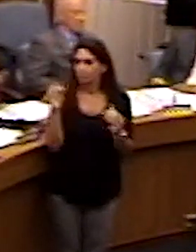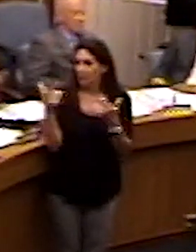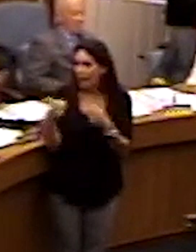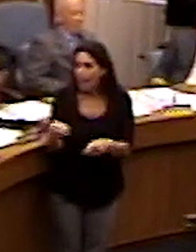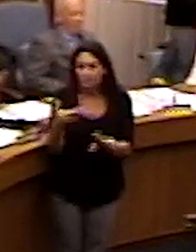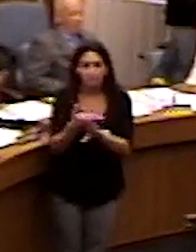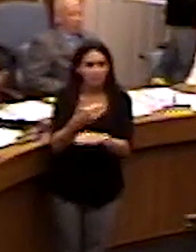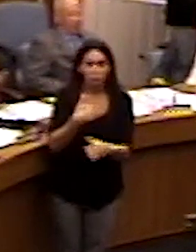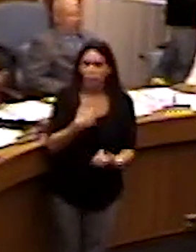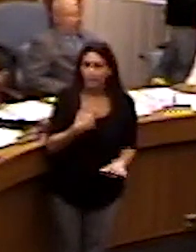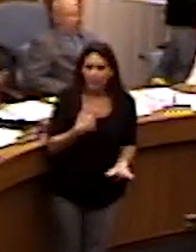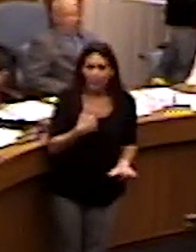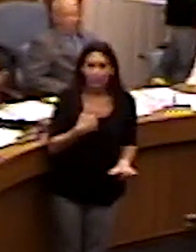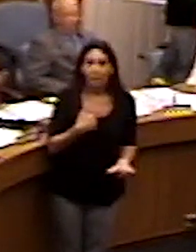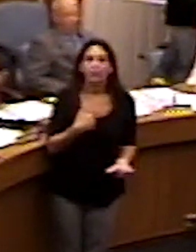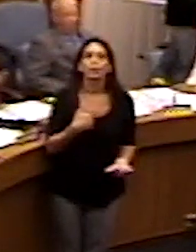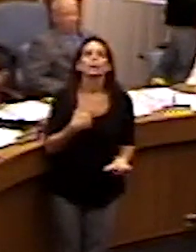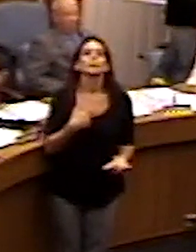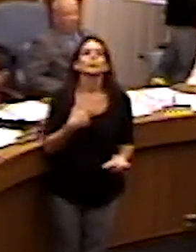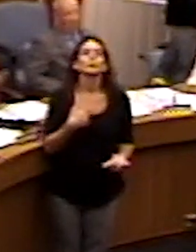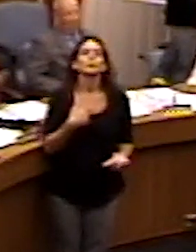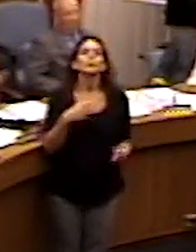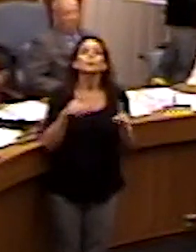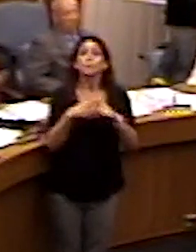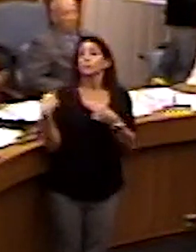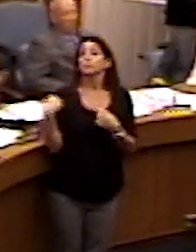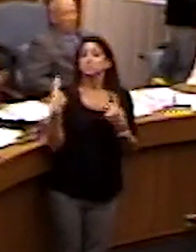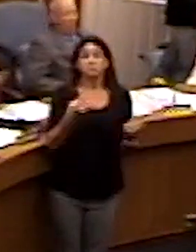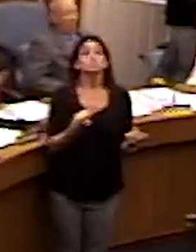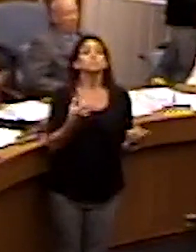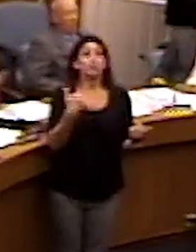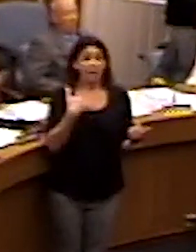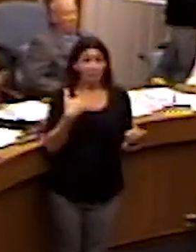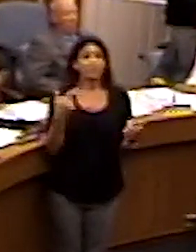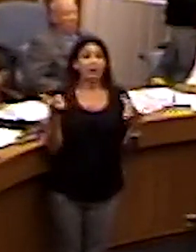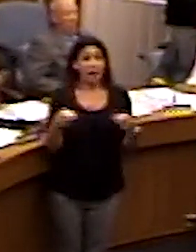before myself. But since I've had these incidents,